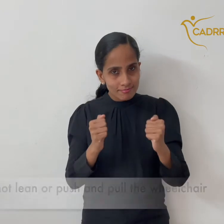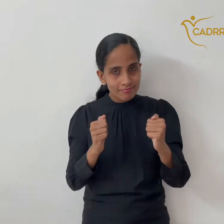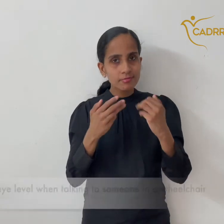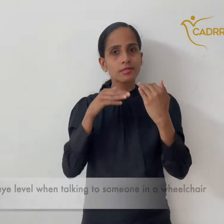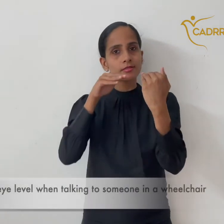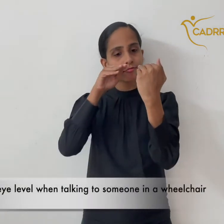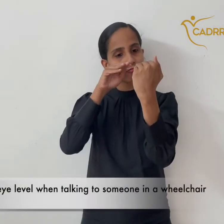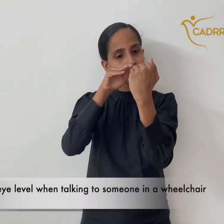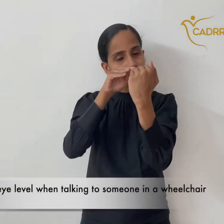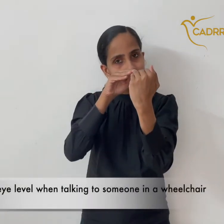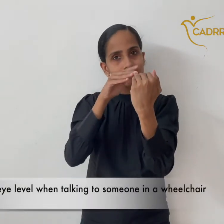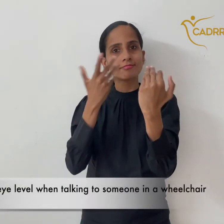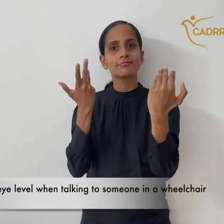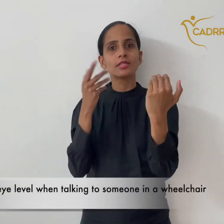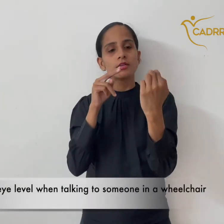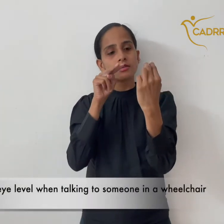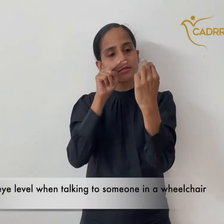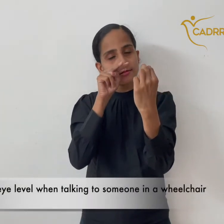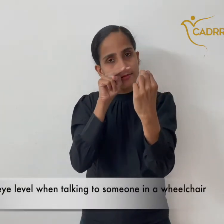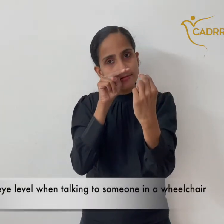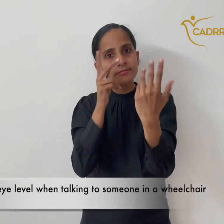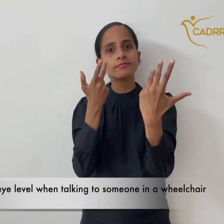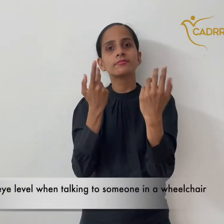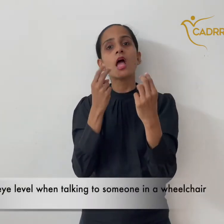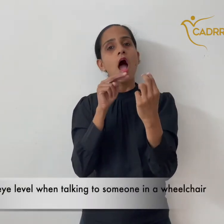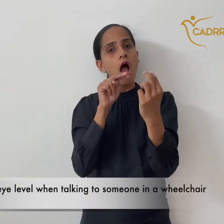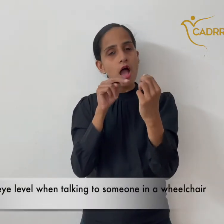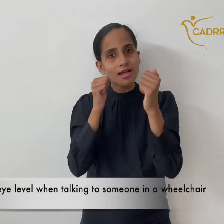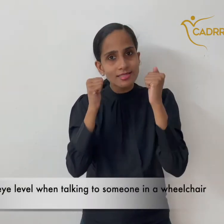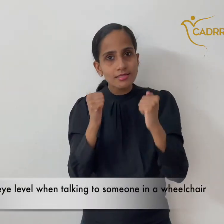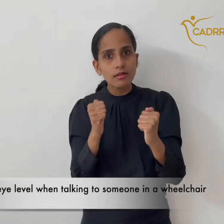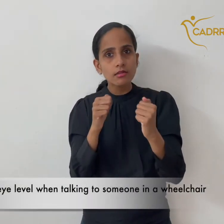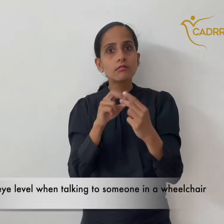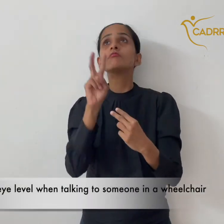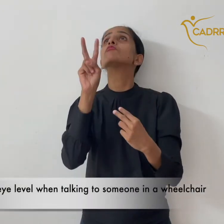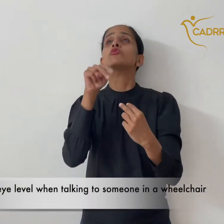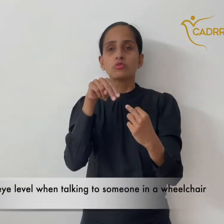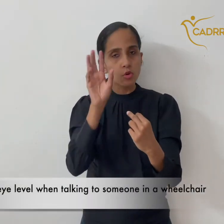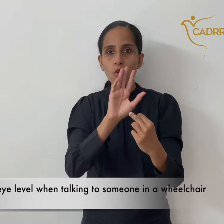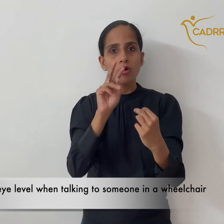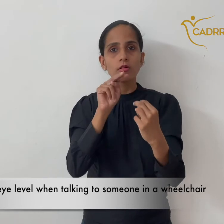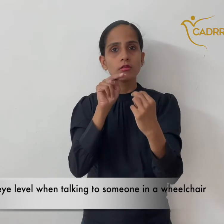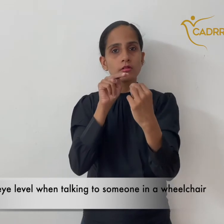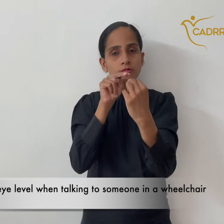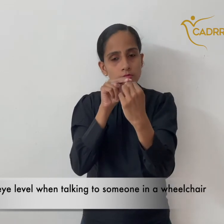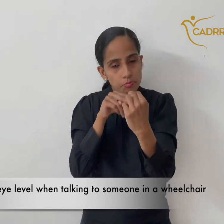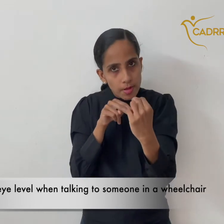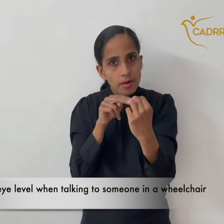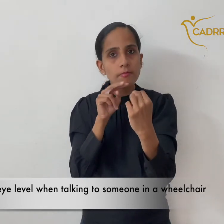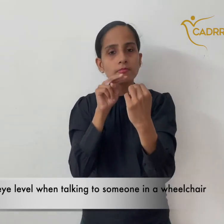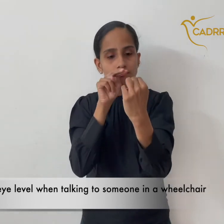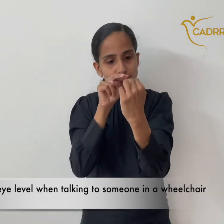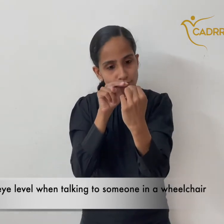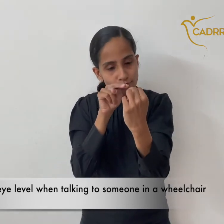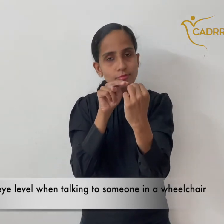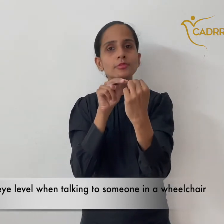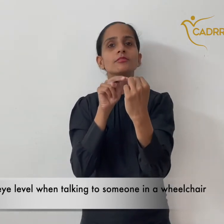Try to put yourself at eye level when talking to someone in a wheelchair.